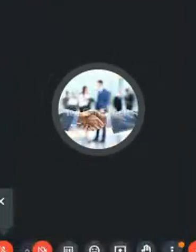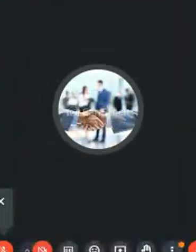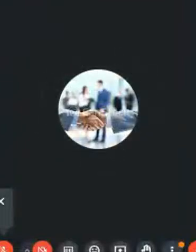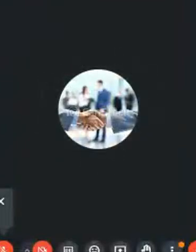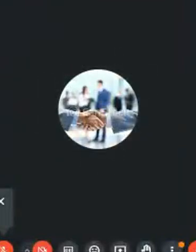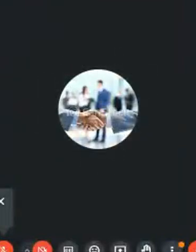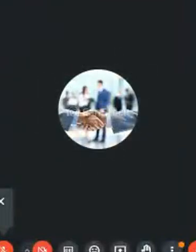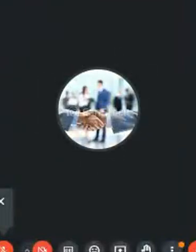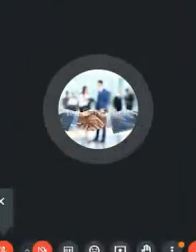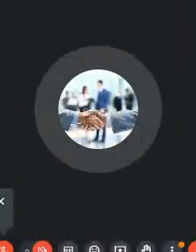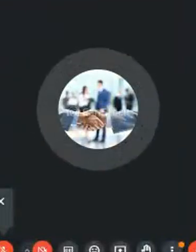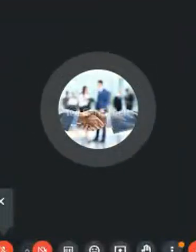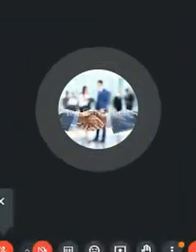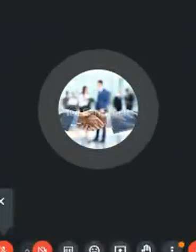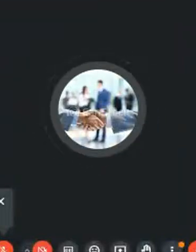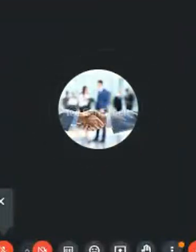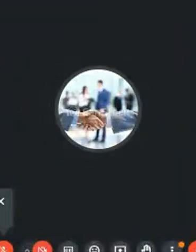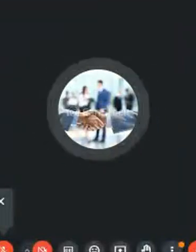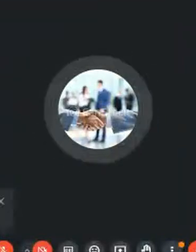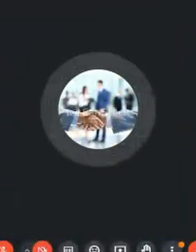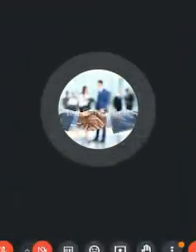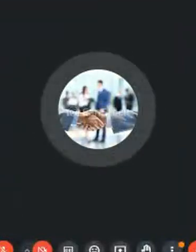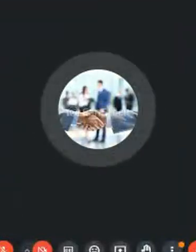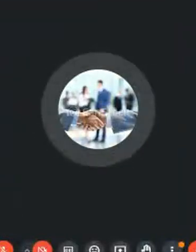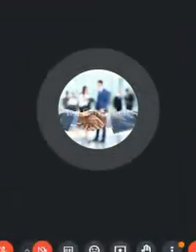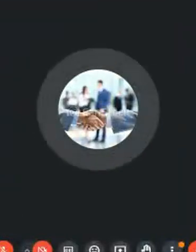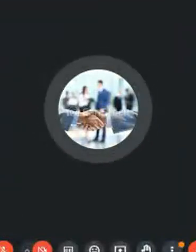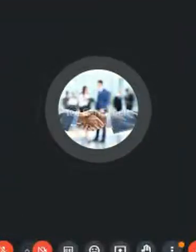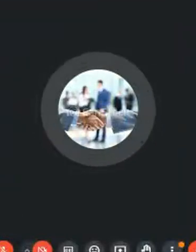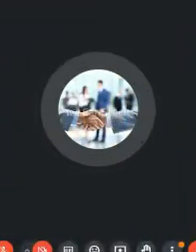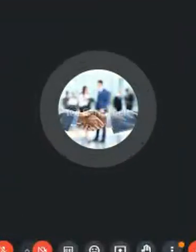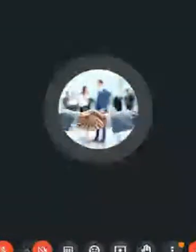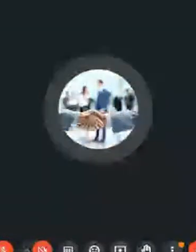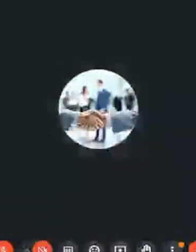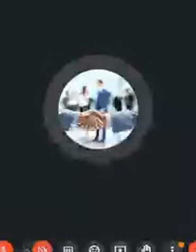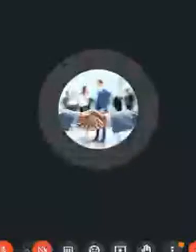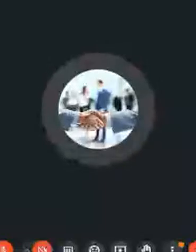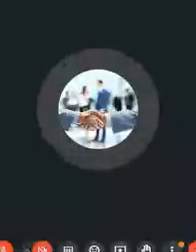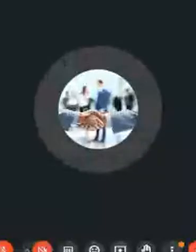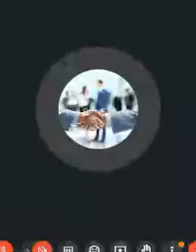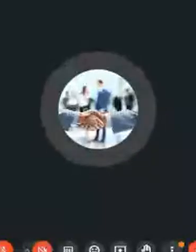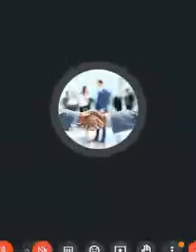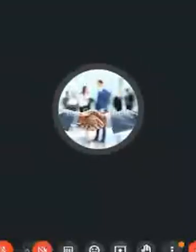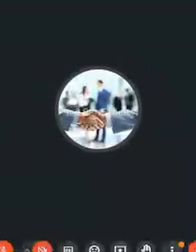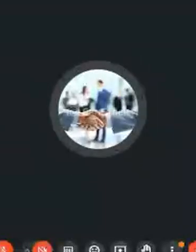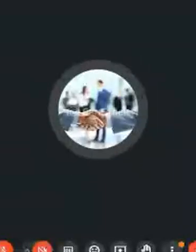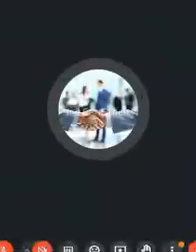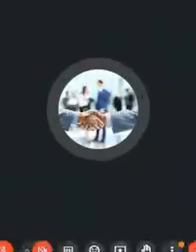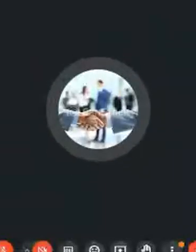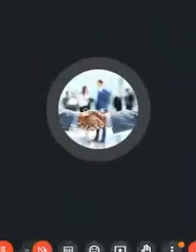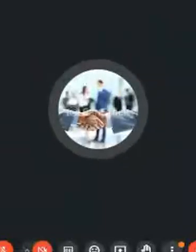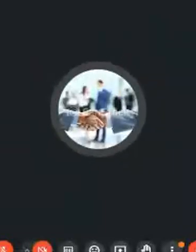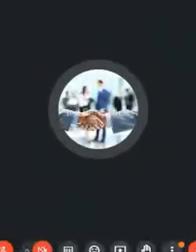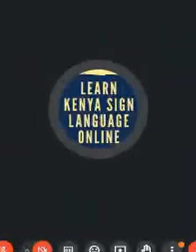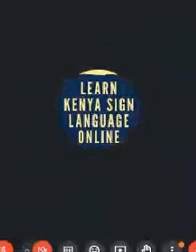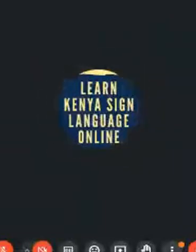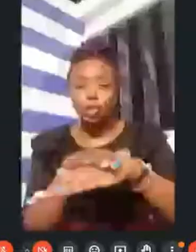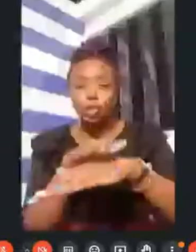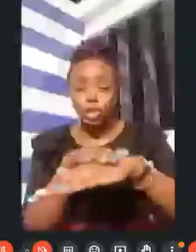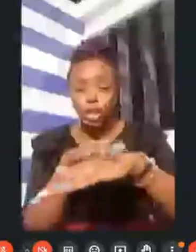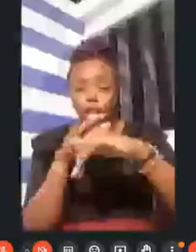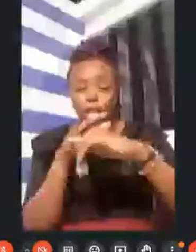of it. Because I've Okay. noticed when you sign the good, it's like it's there in a way. Yes, good